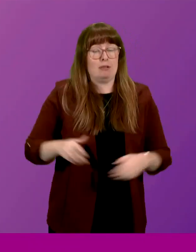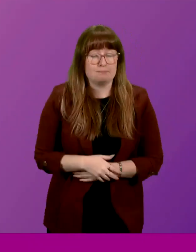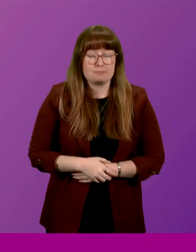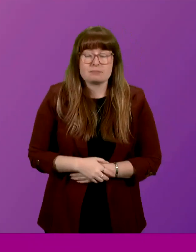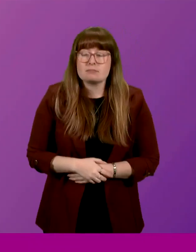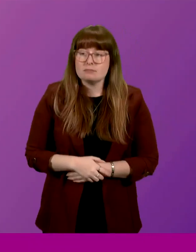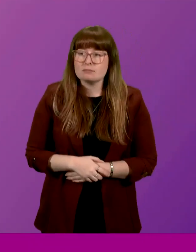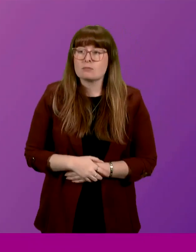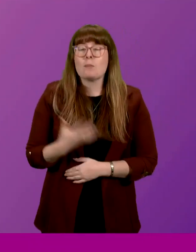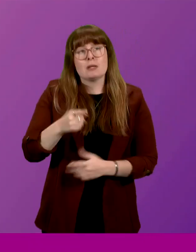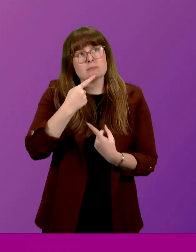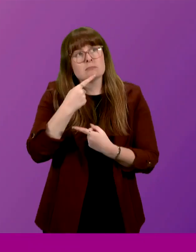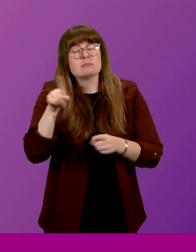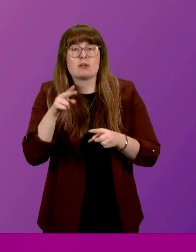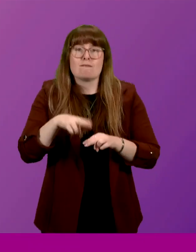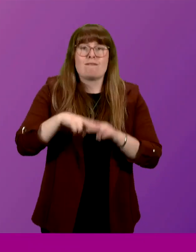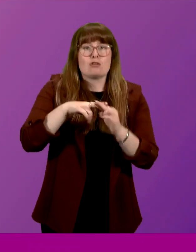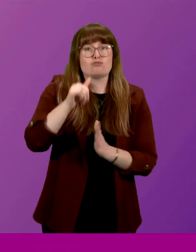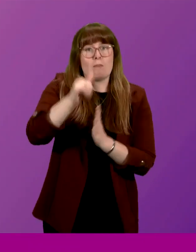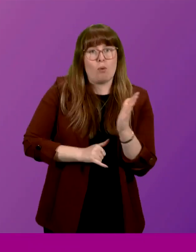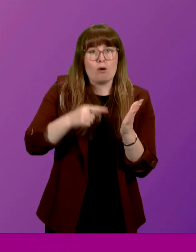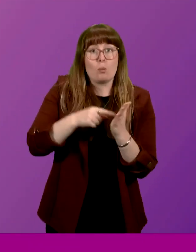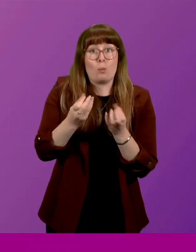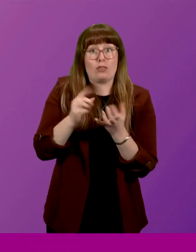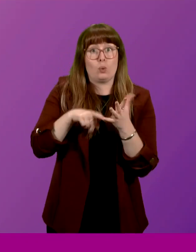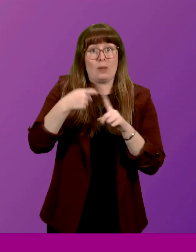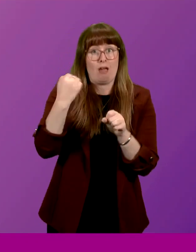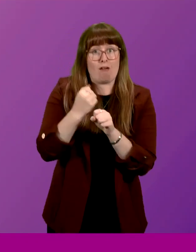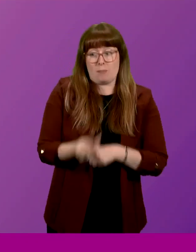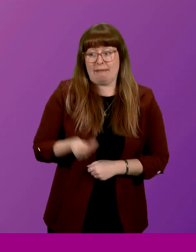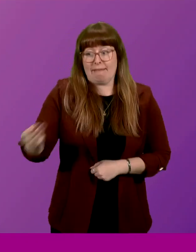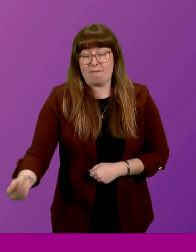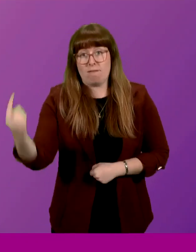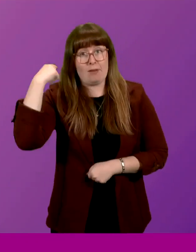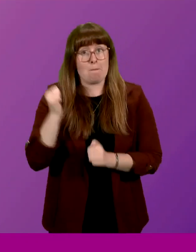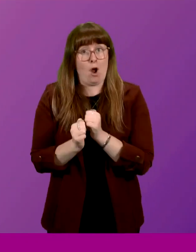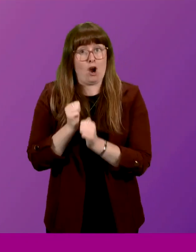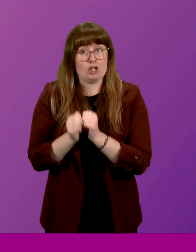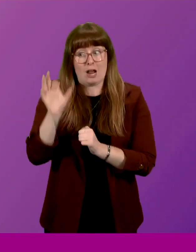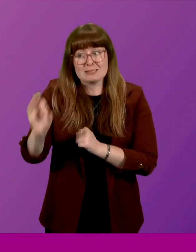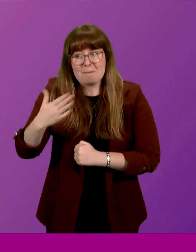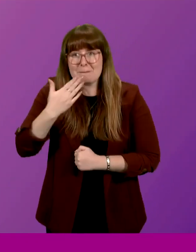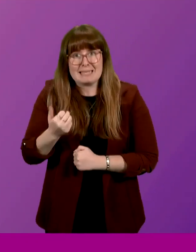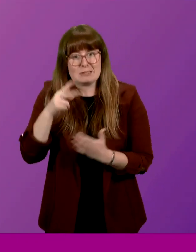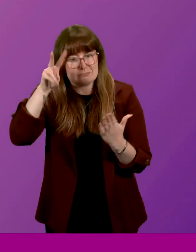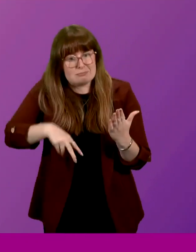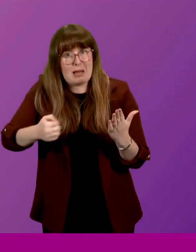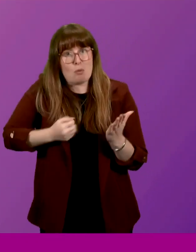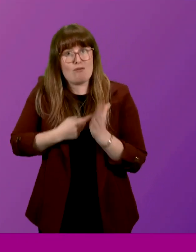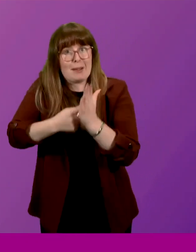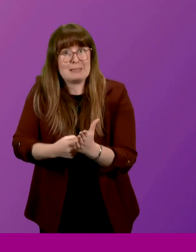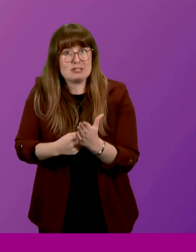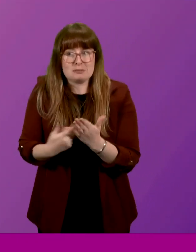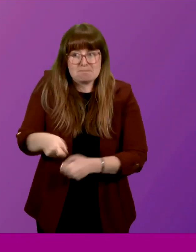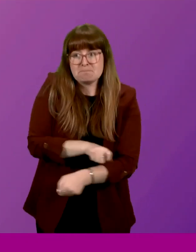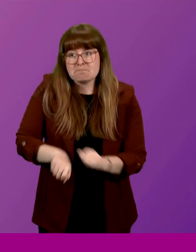shared the final report of our social tariff working group with the UK Government in March this year, asking it to act on the recommendations.